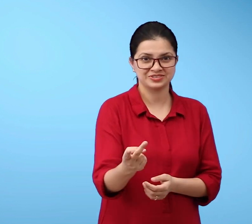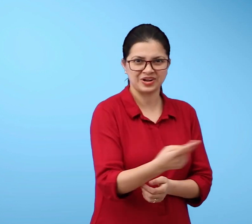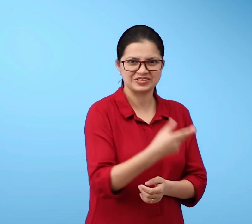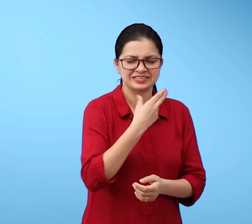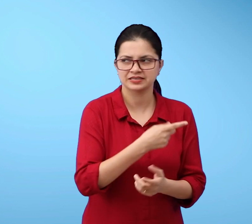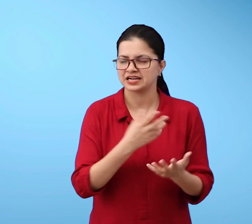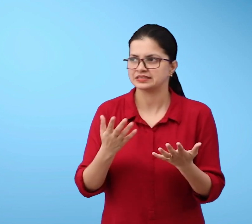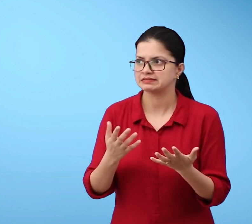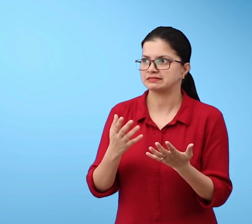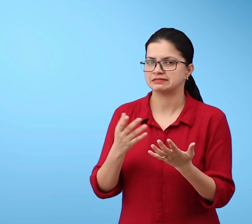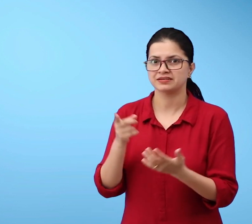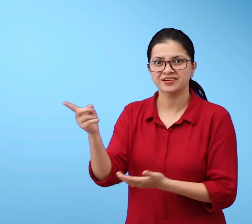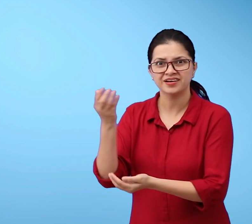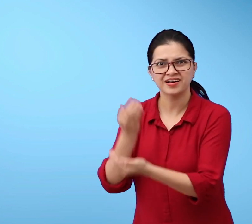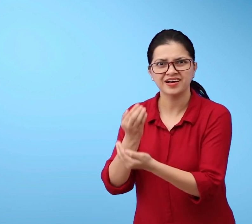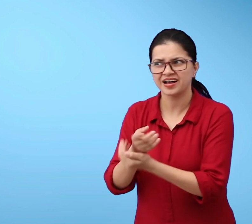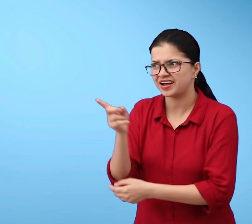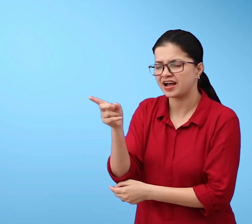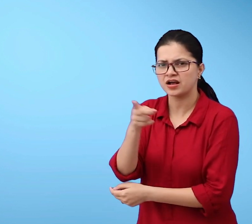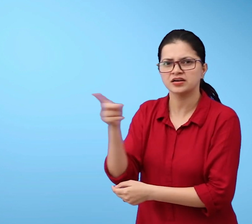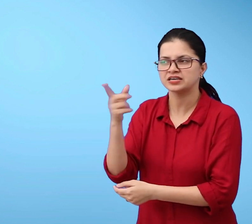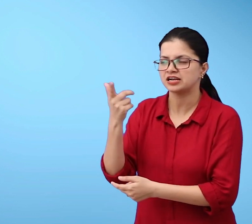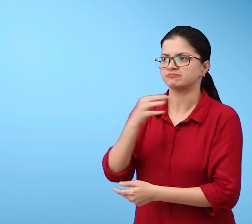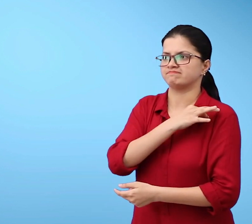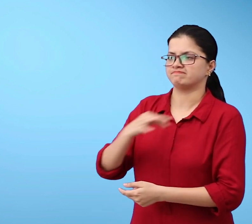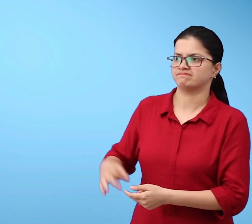"You speak the truth, O young Brahmin."